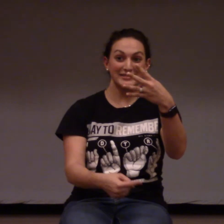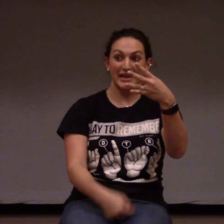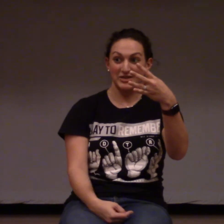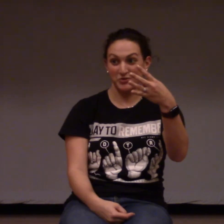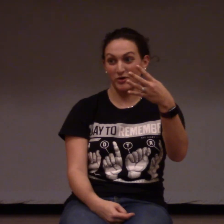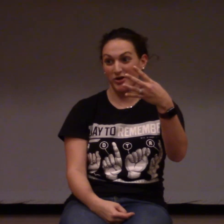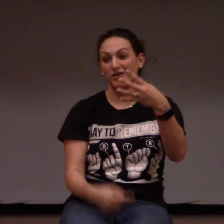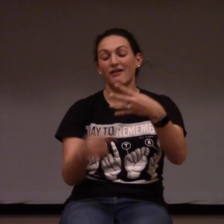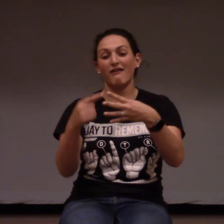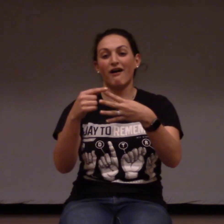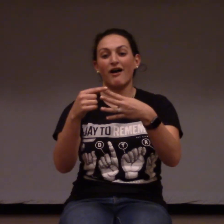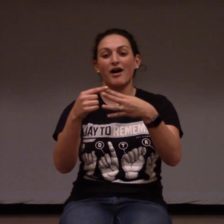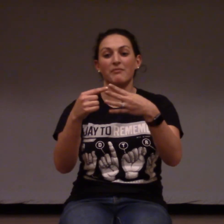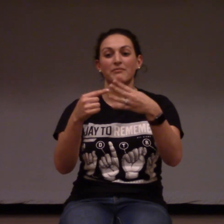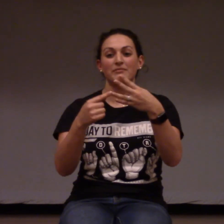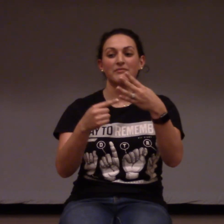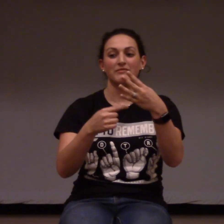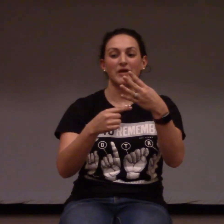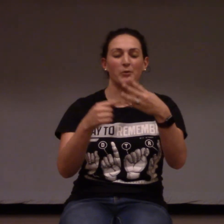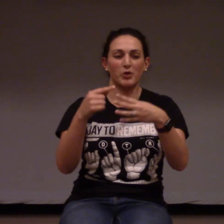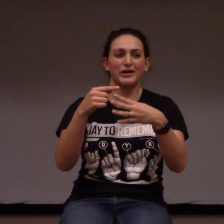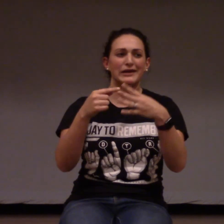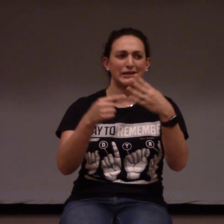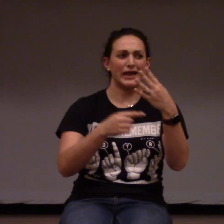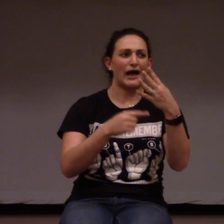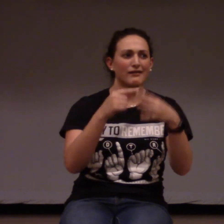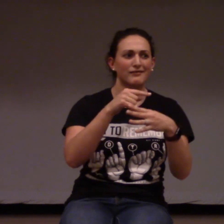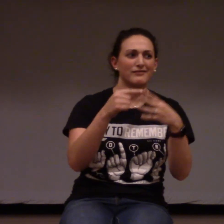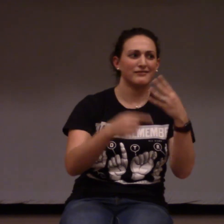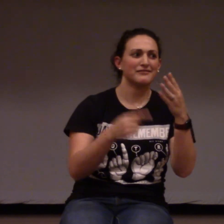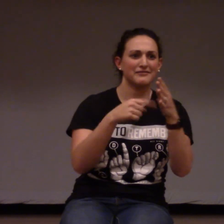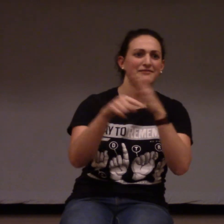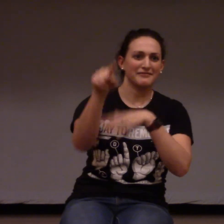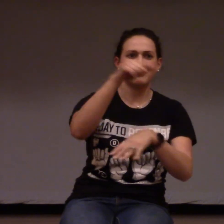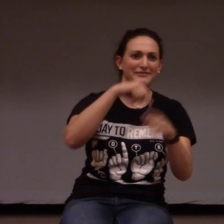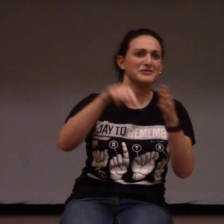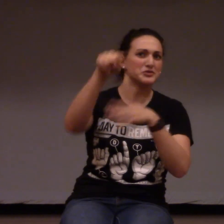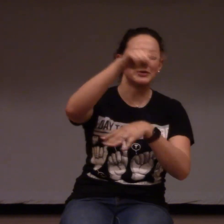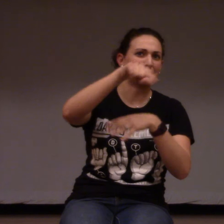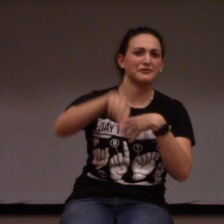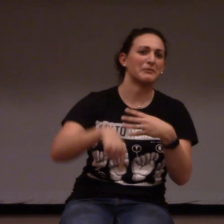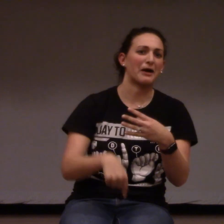age order, and we'll get into that 2 weeks from now.